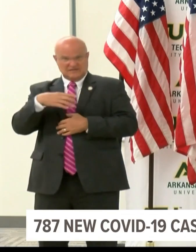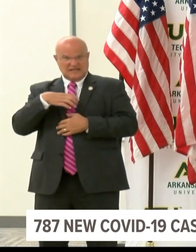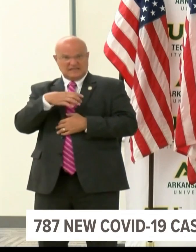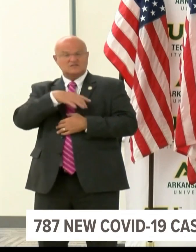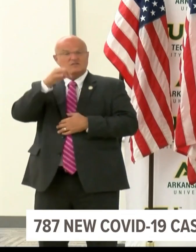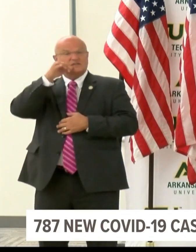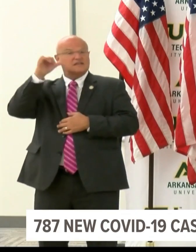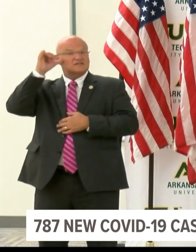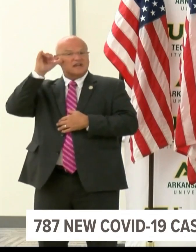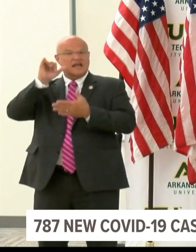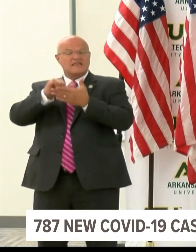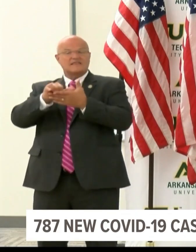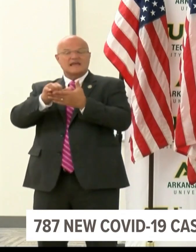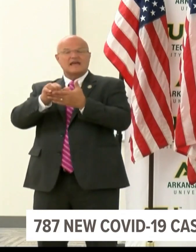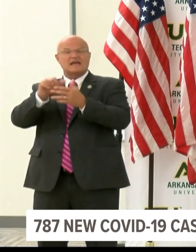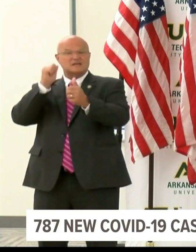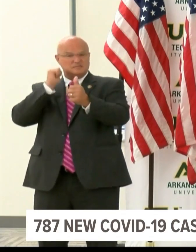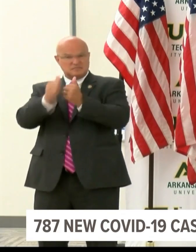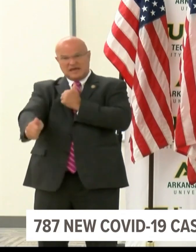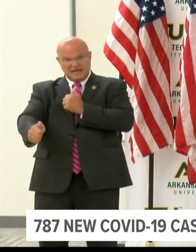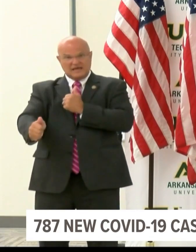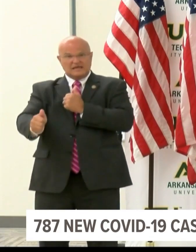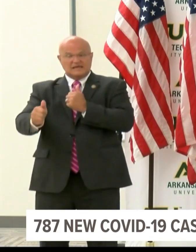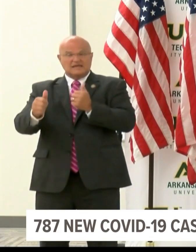Council yesterday that approved